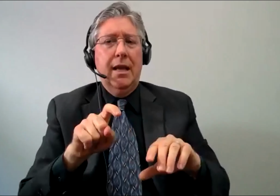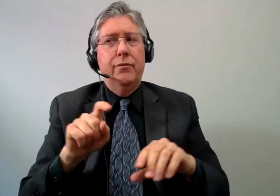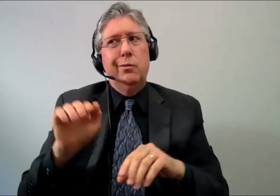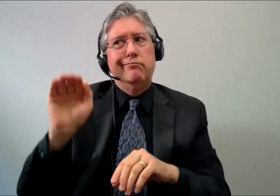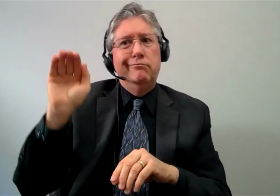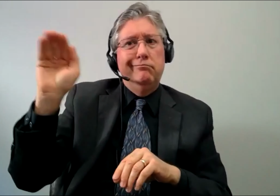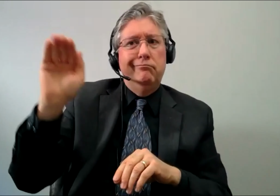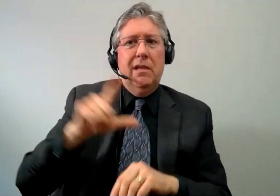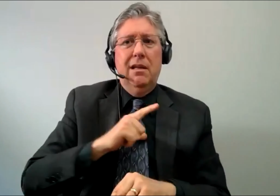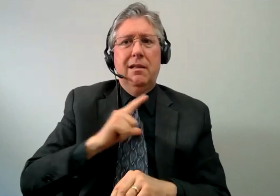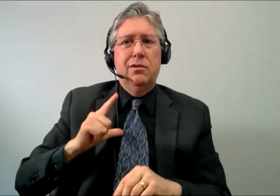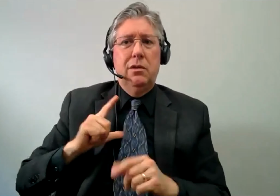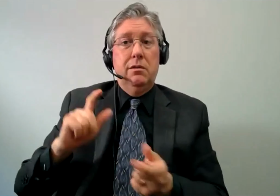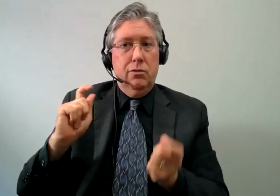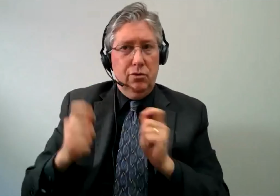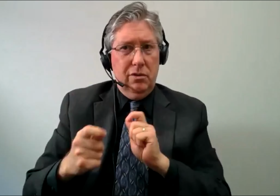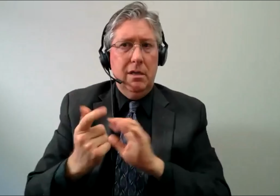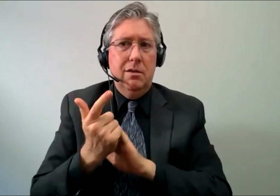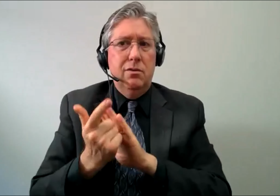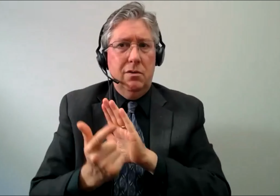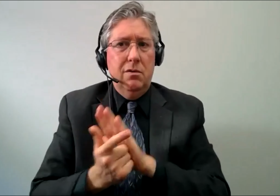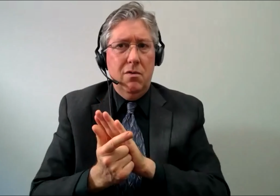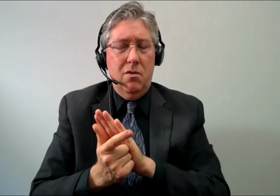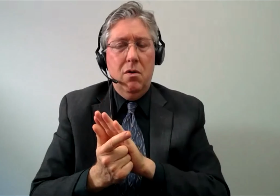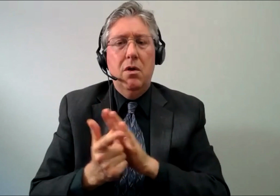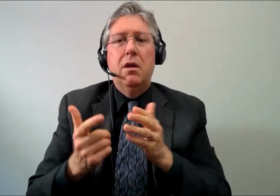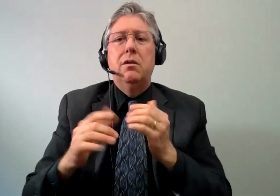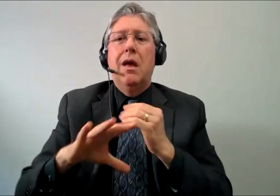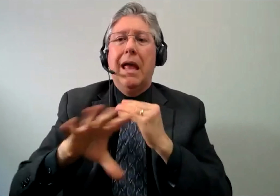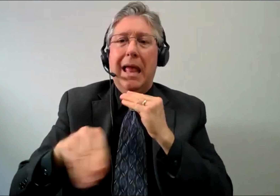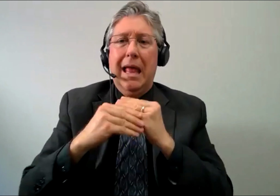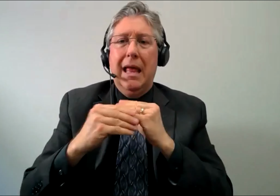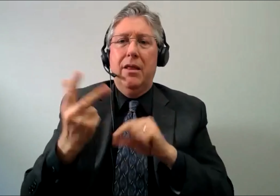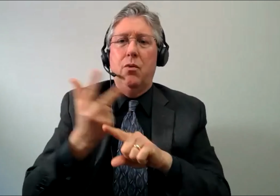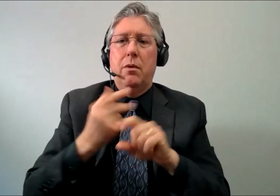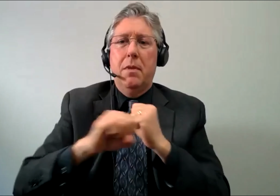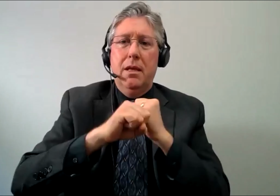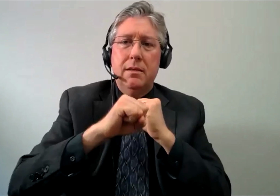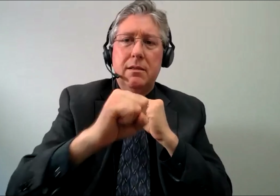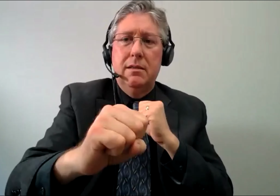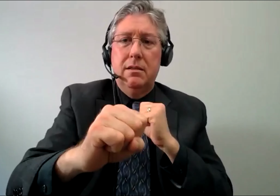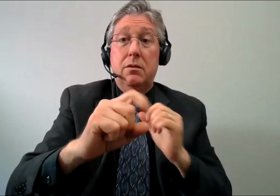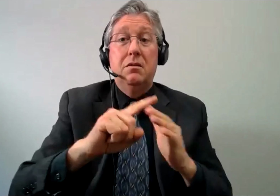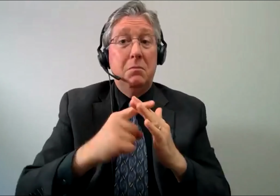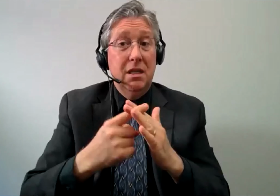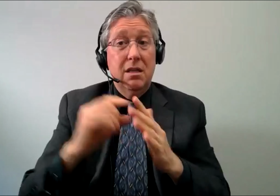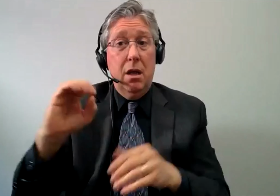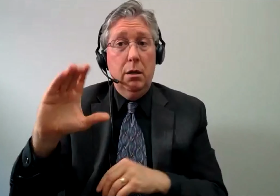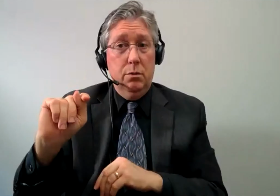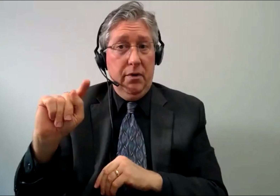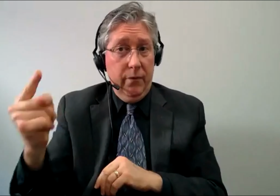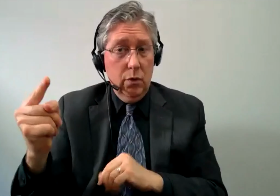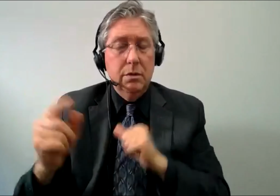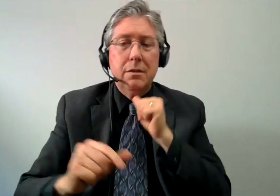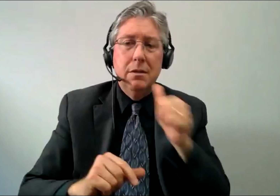this legislative session to provide an additional 3 months for those rules to be effective October 1 instead of July 1. But I